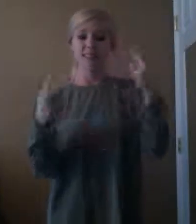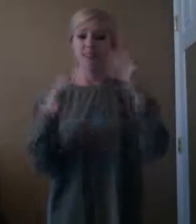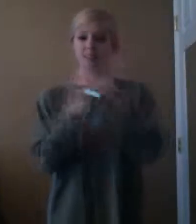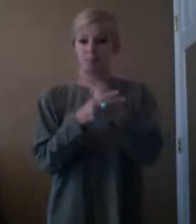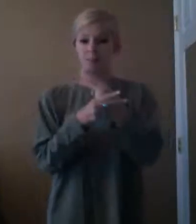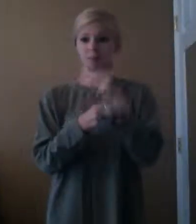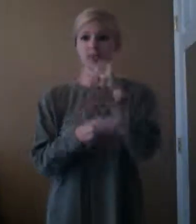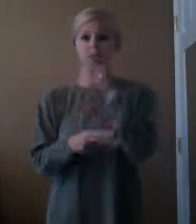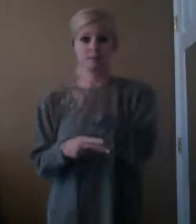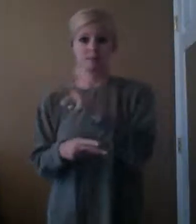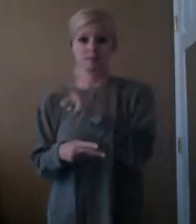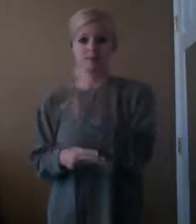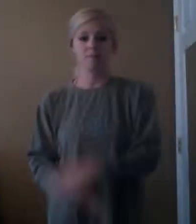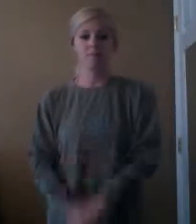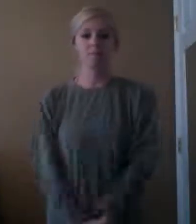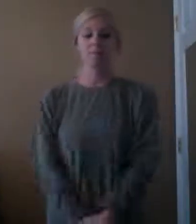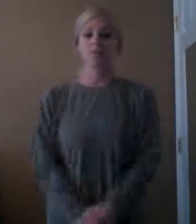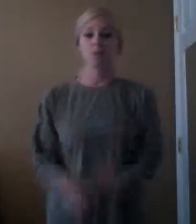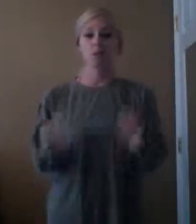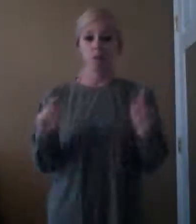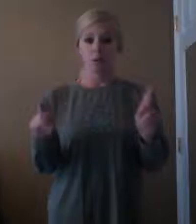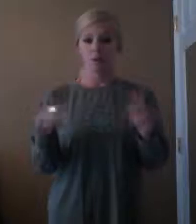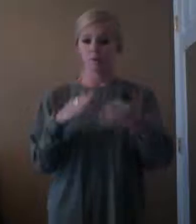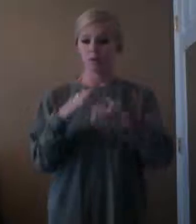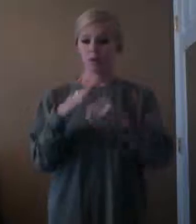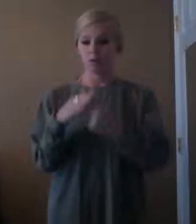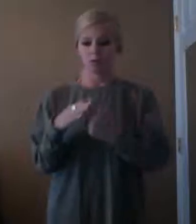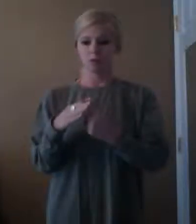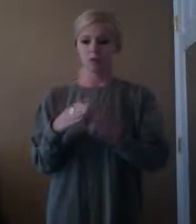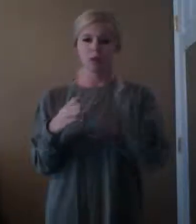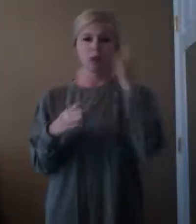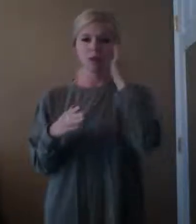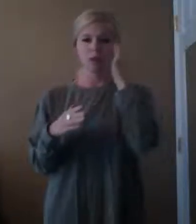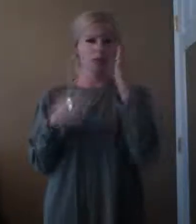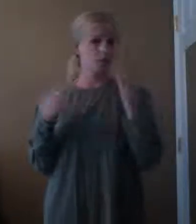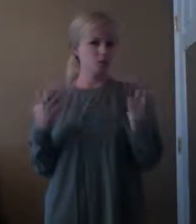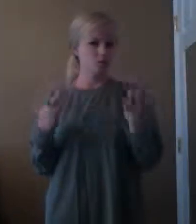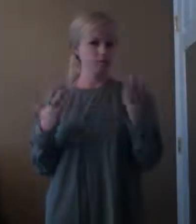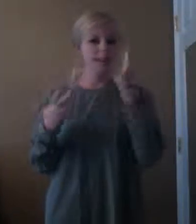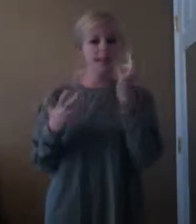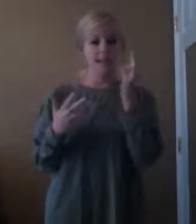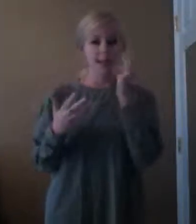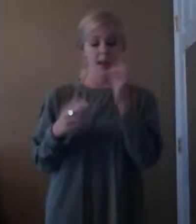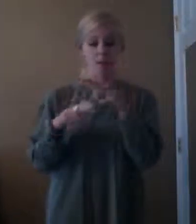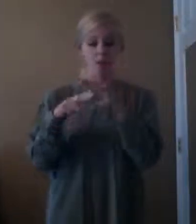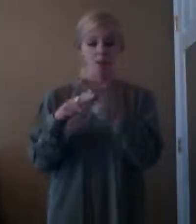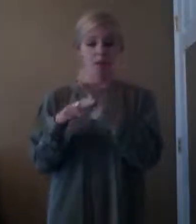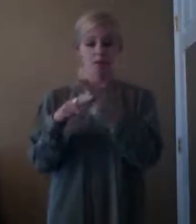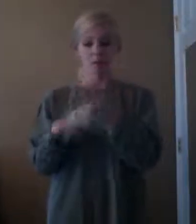know. Her cat weighs 8 pounds. And her dog Pete weighs